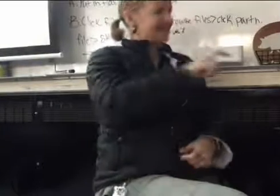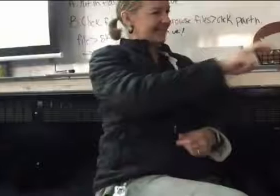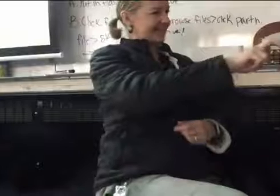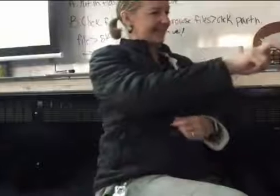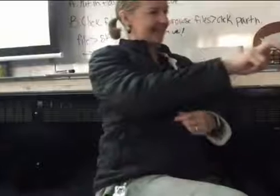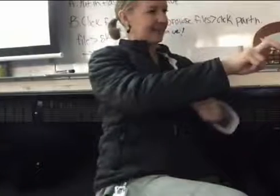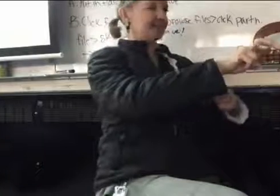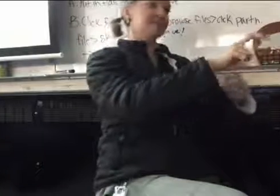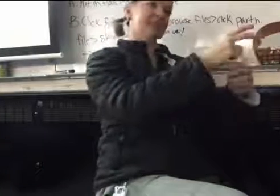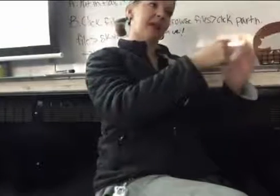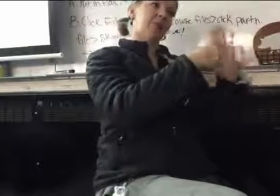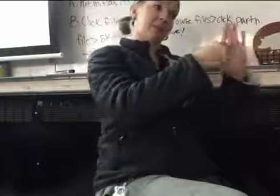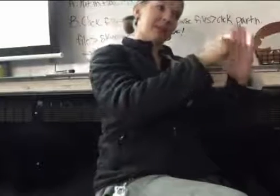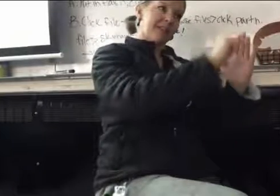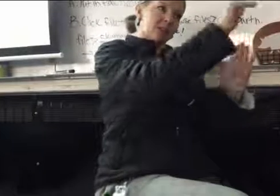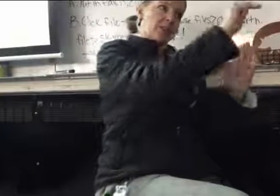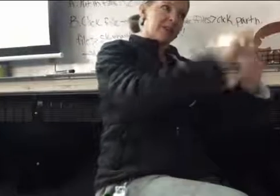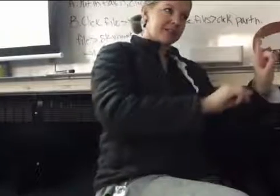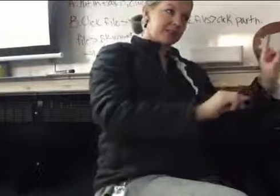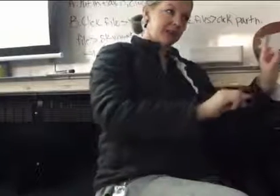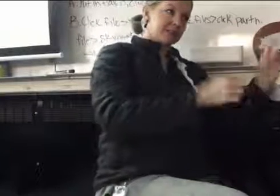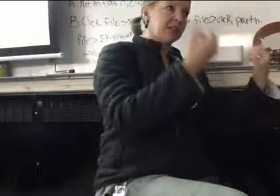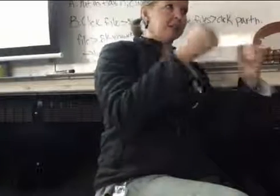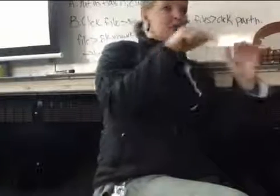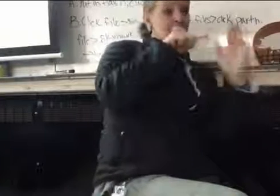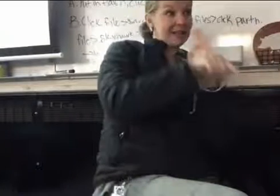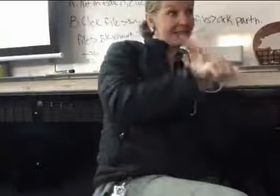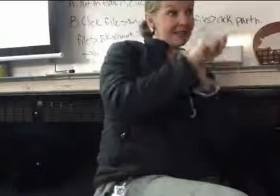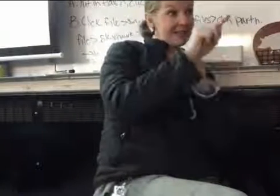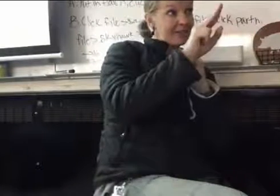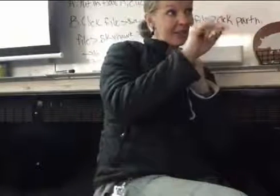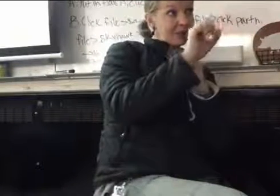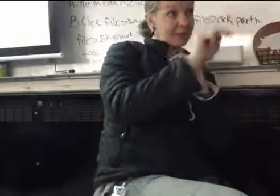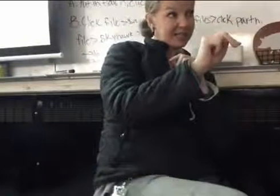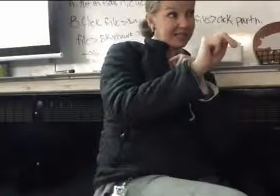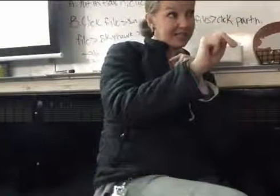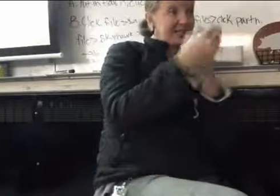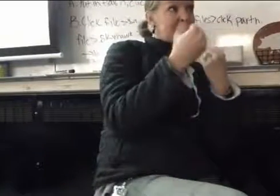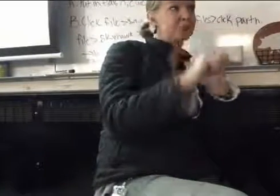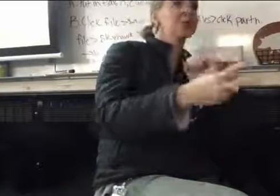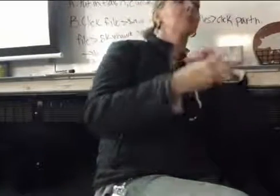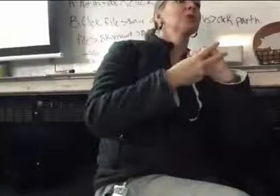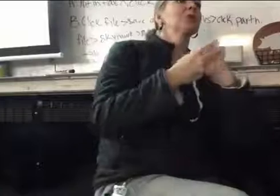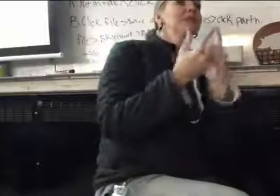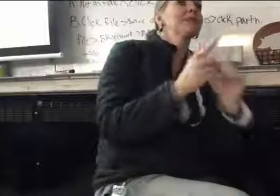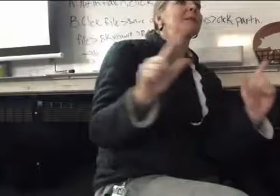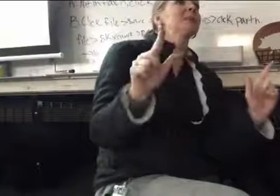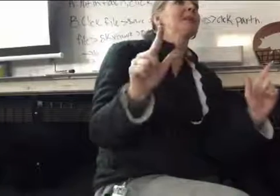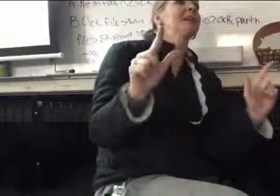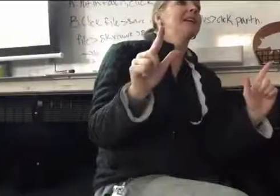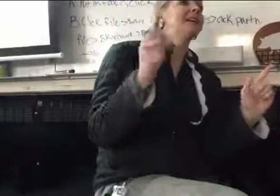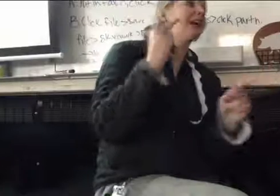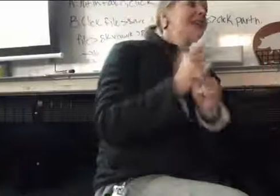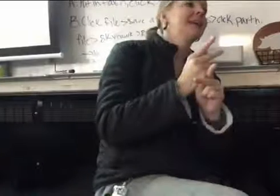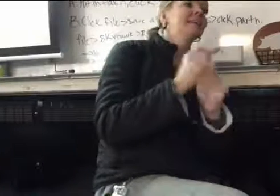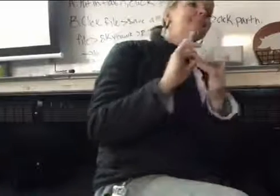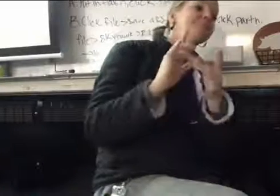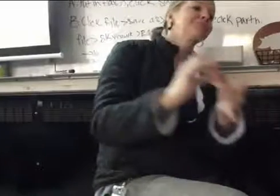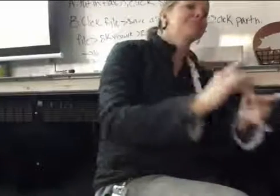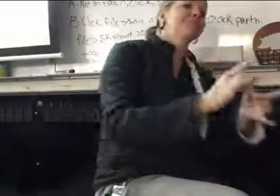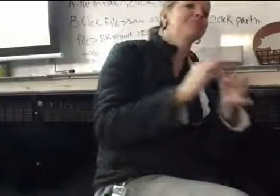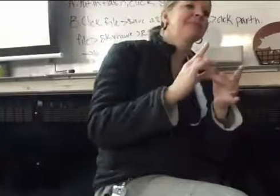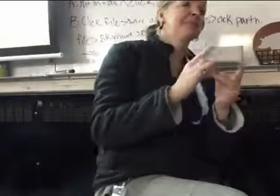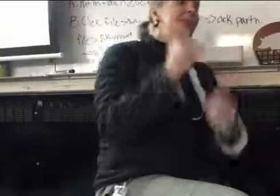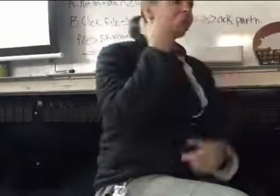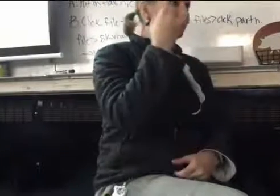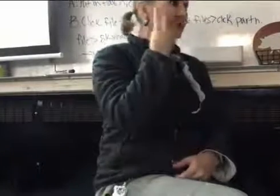northern Democrats, are trying to kill off the Union, who's right here, who's just trying to preserve liberty and keep the Union together. So